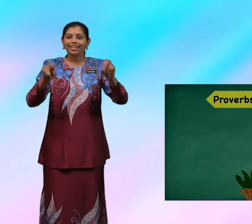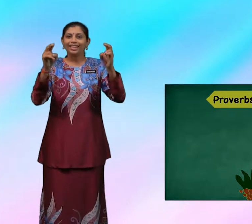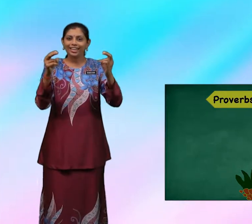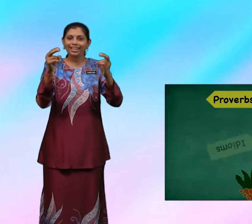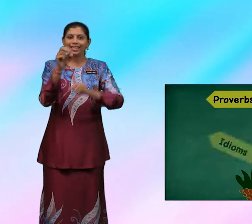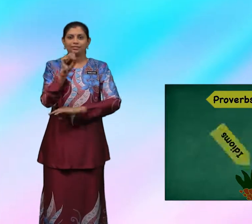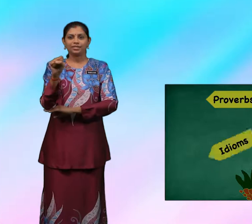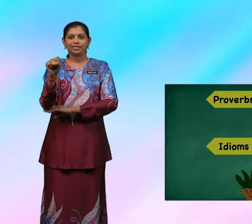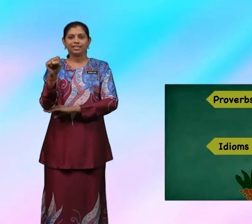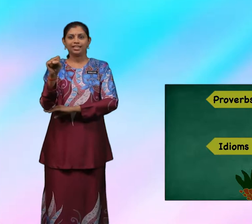idioms.